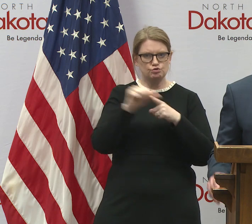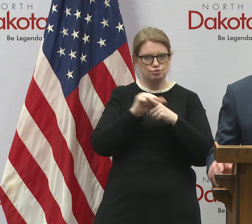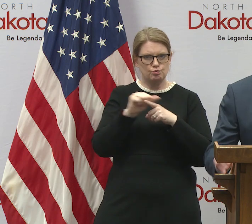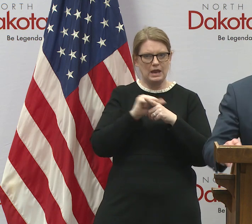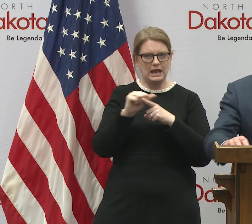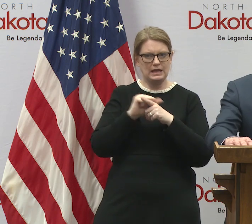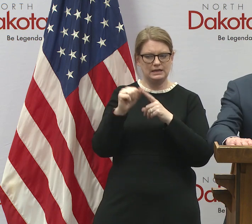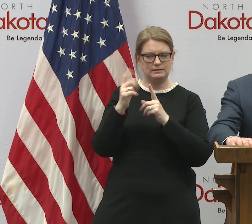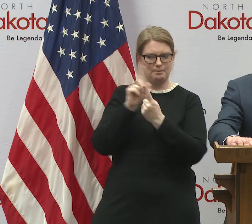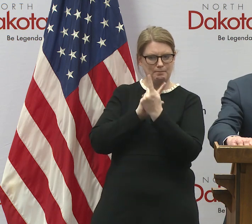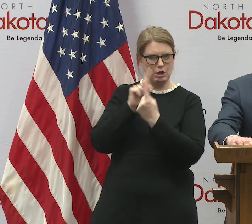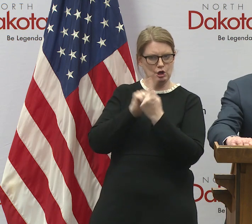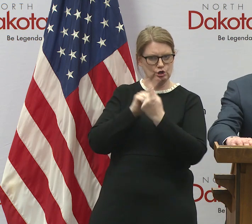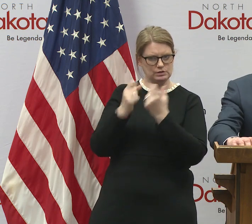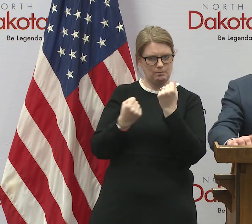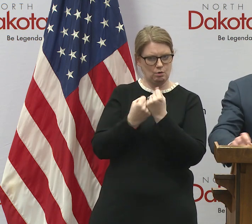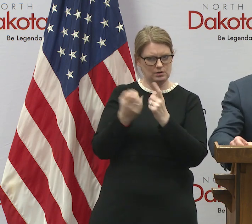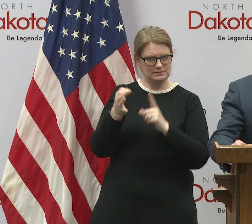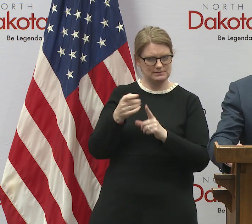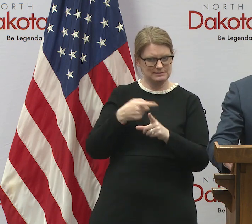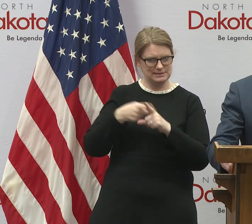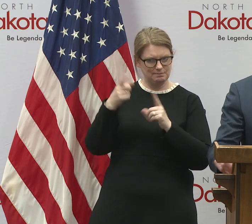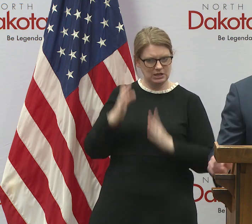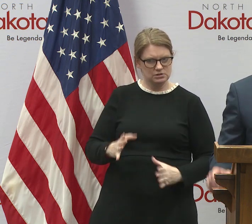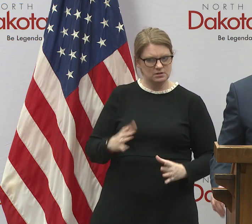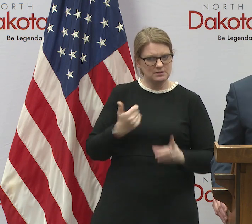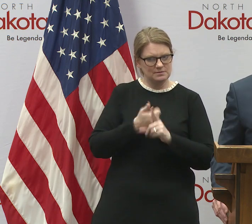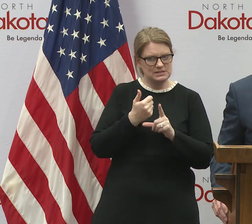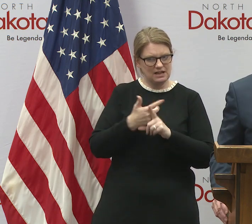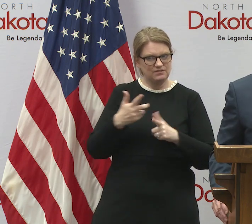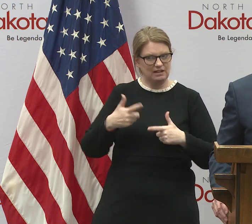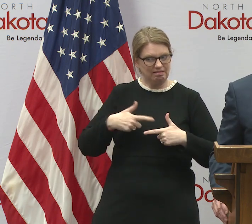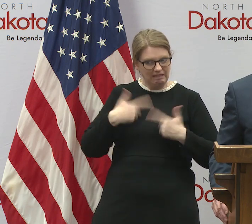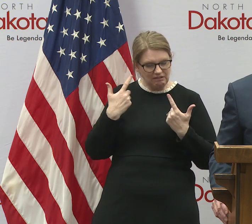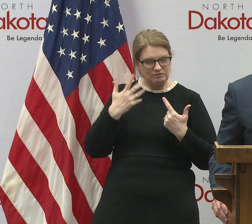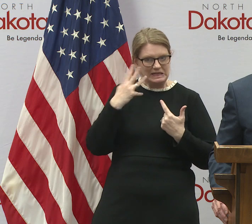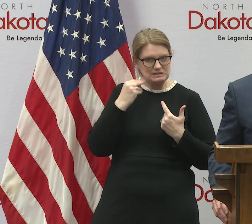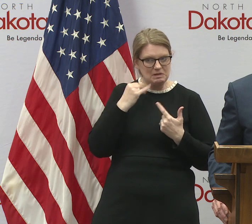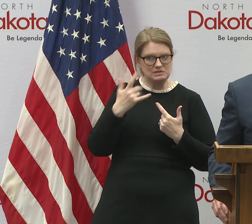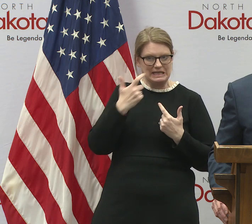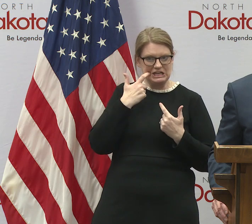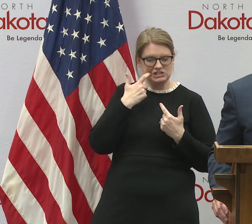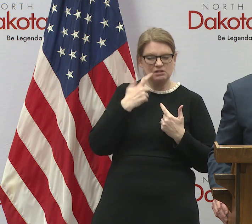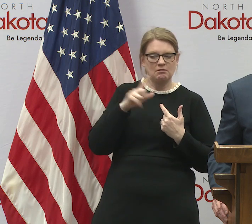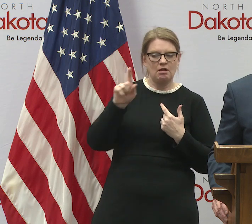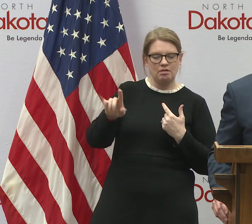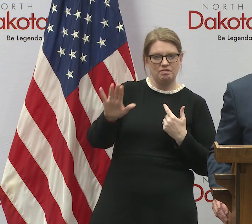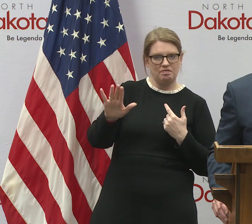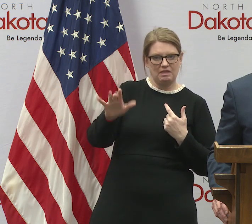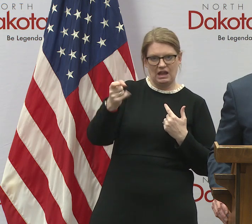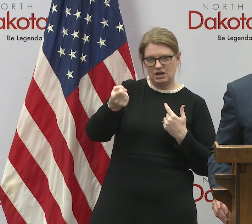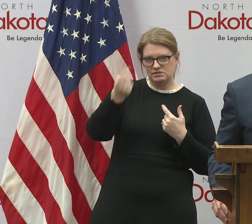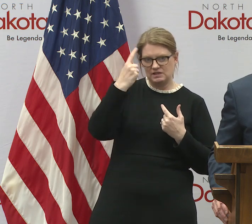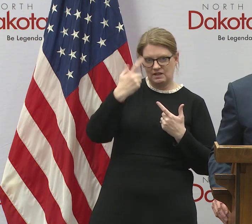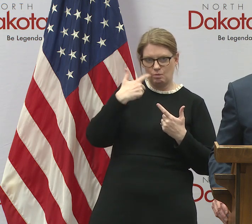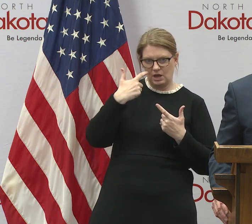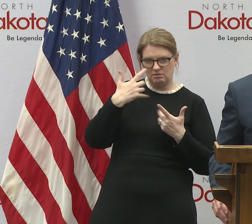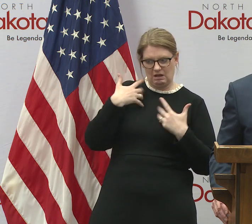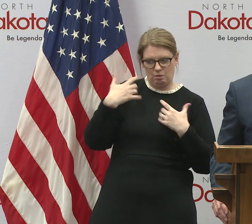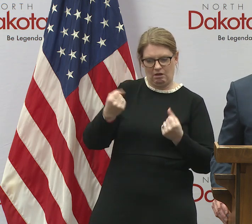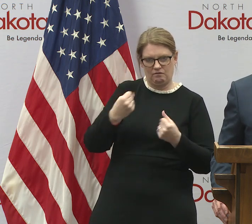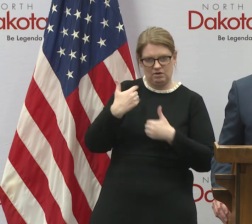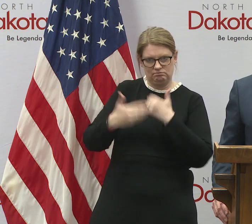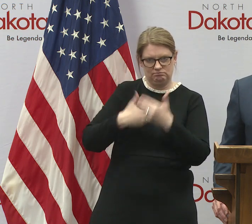support specialist in the state who has lived experience with addiction, someone who has understood the recovery journey. And again,